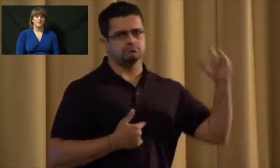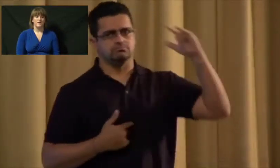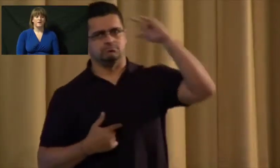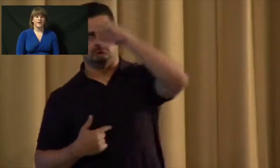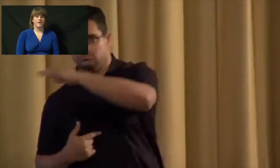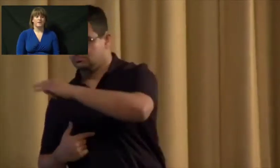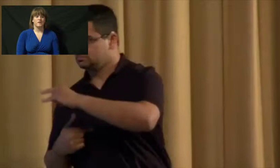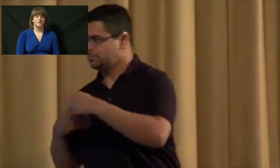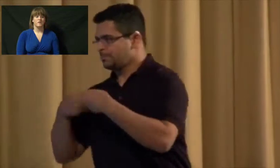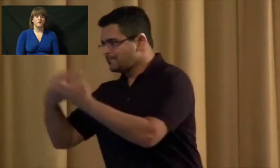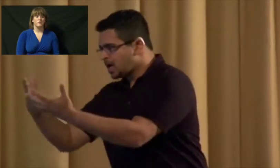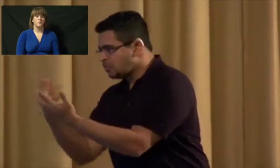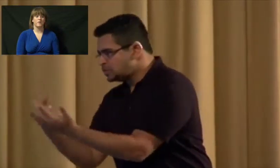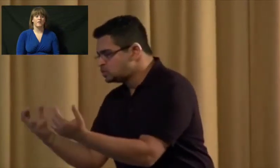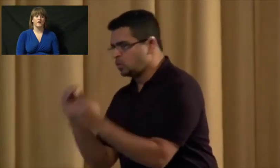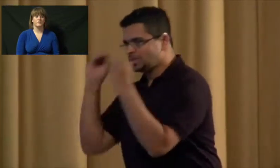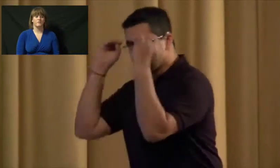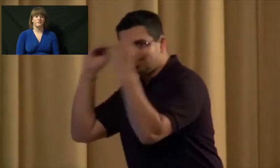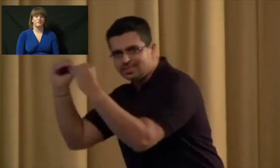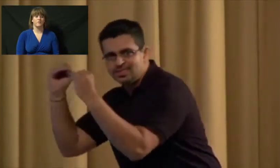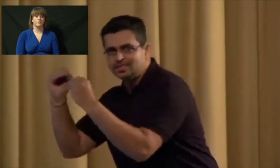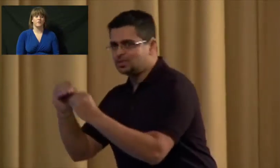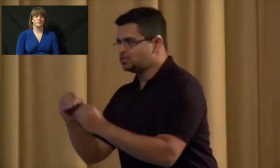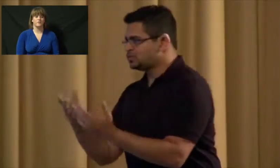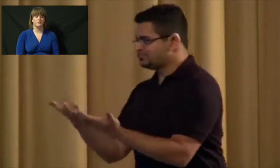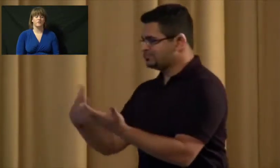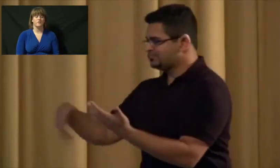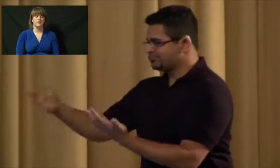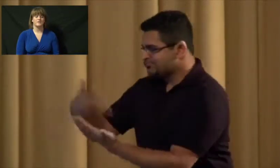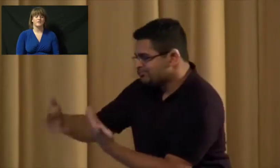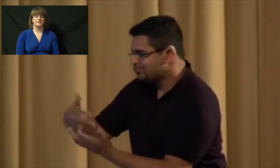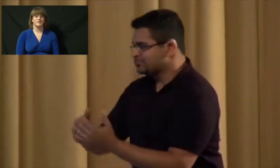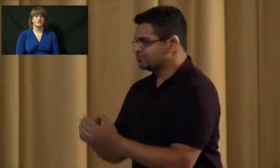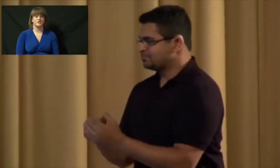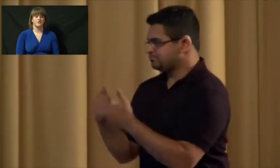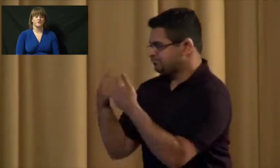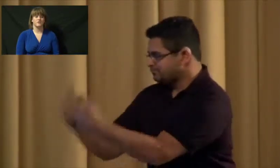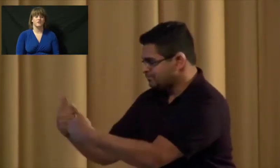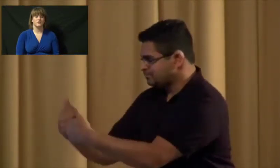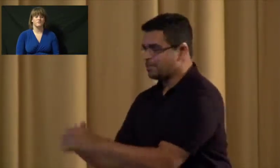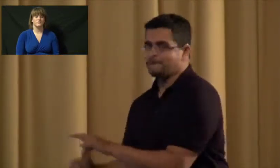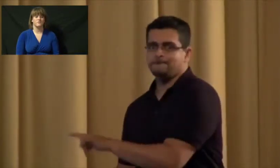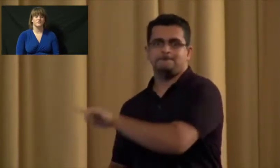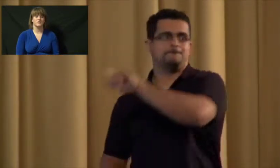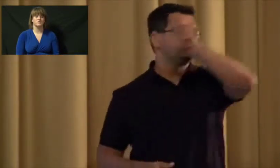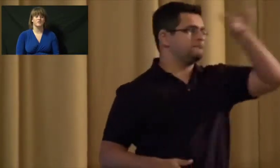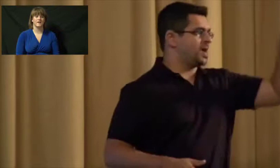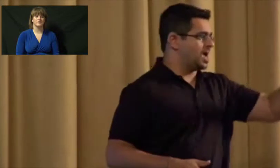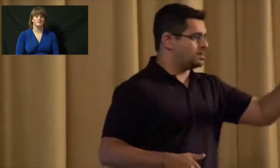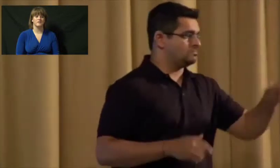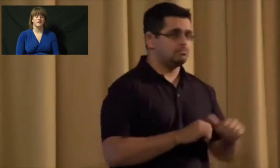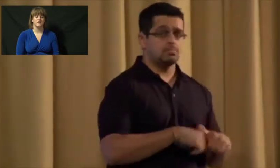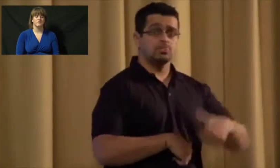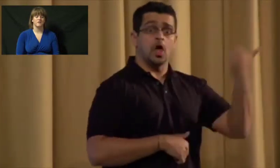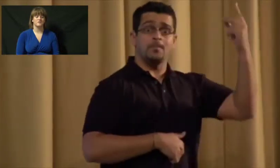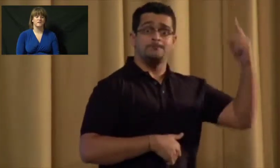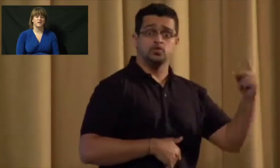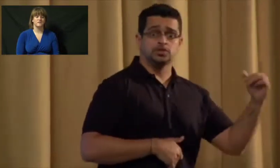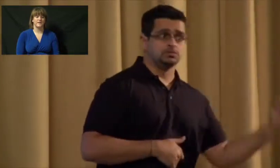In America, 1/3 of them flew over to teach, socialize. When it was done, they